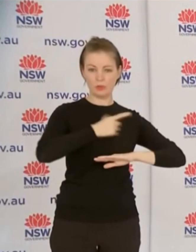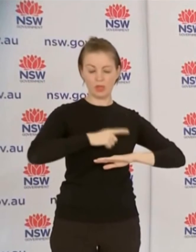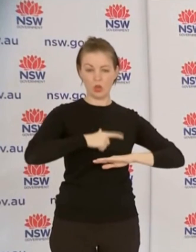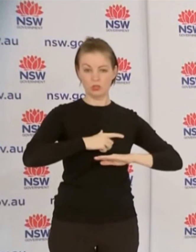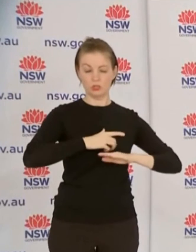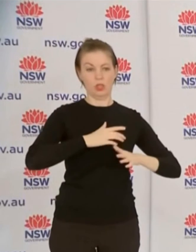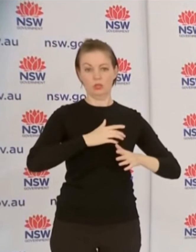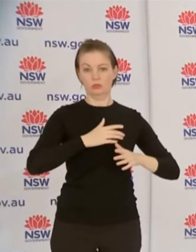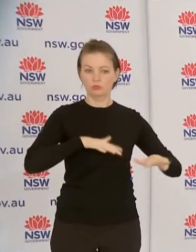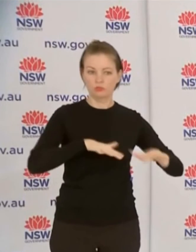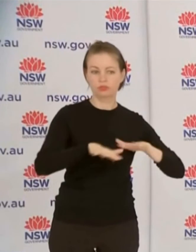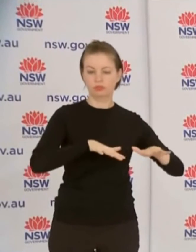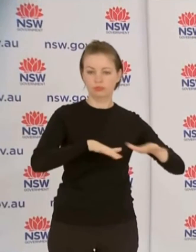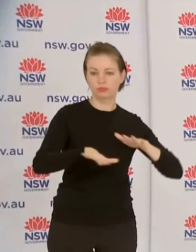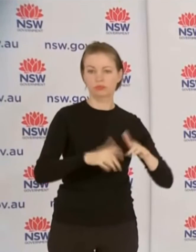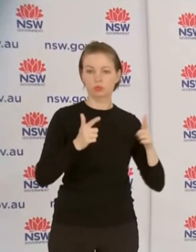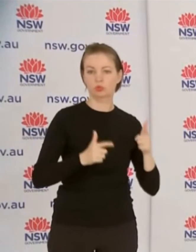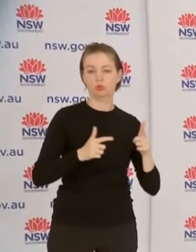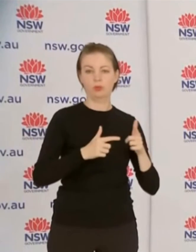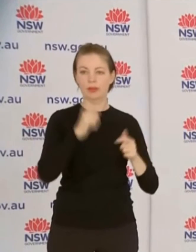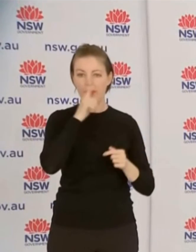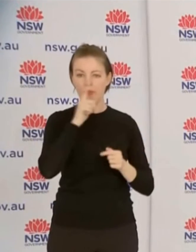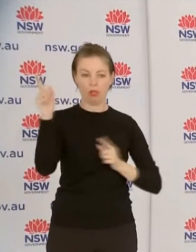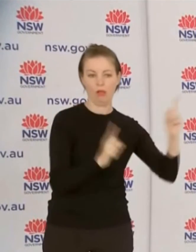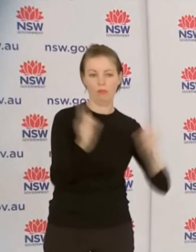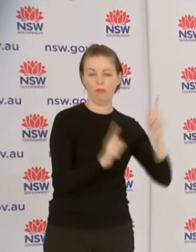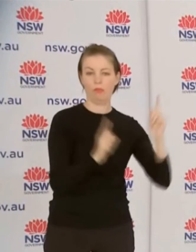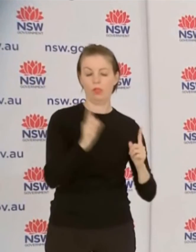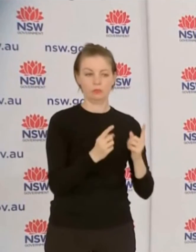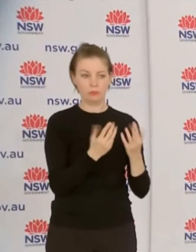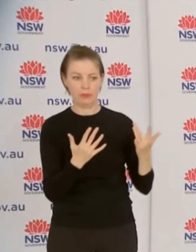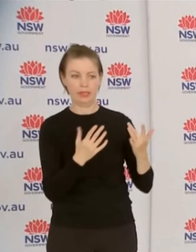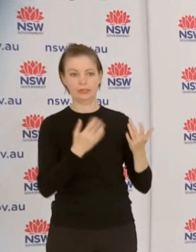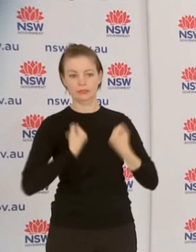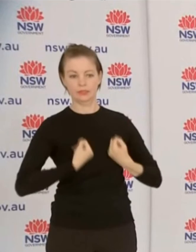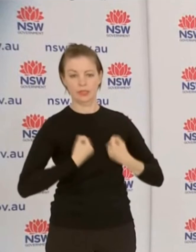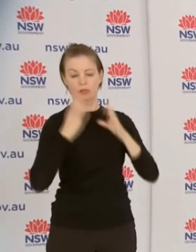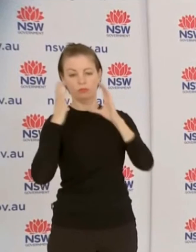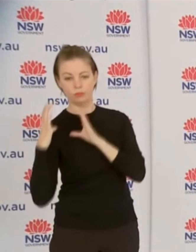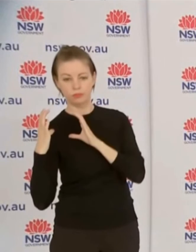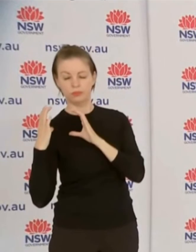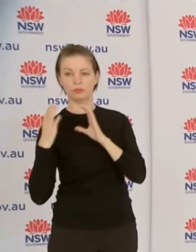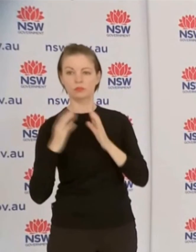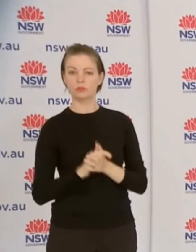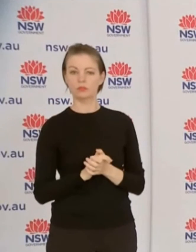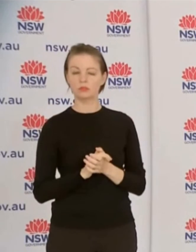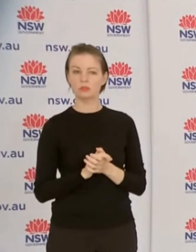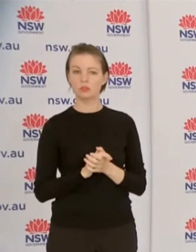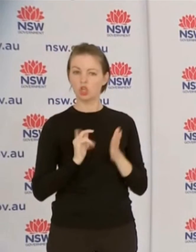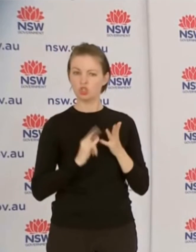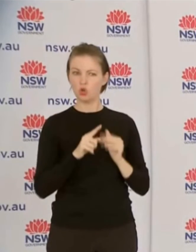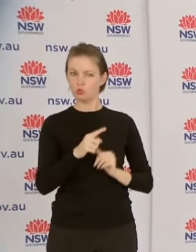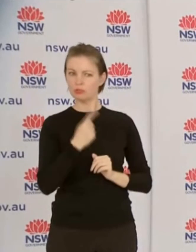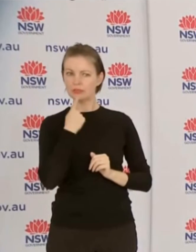Westmead last week. When we hear that hospitalisation rates and ICU rates are going to get worse come October, how